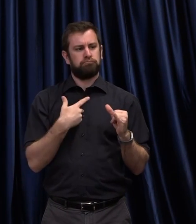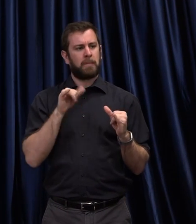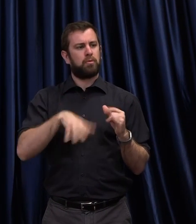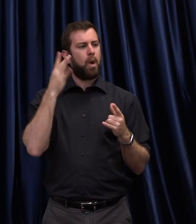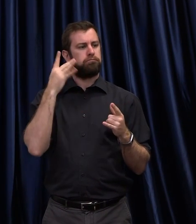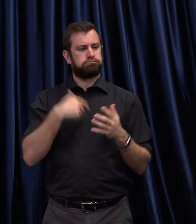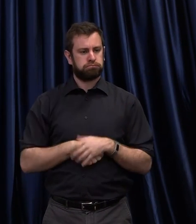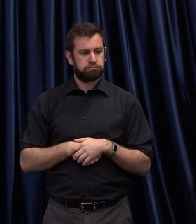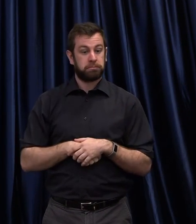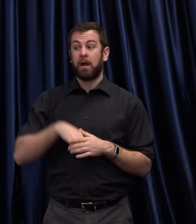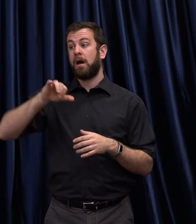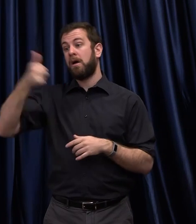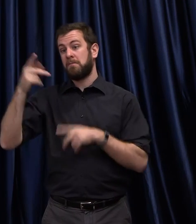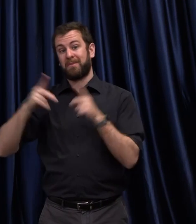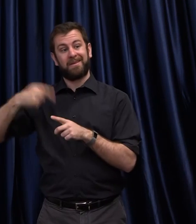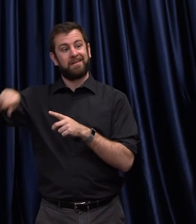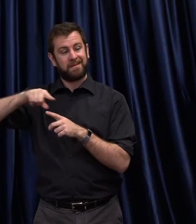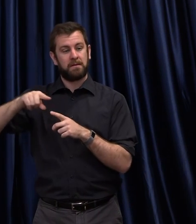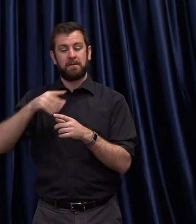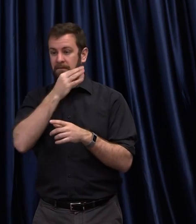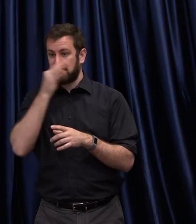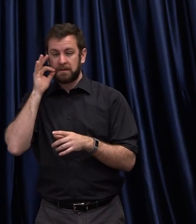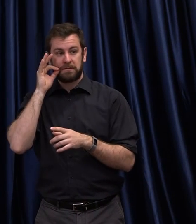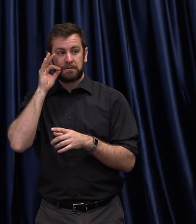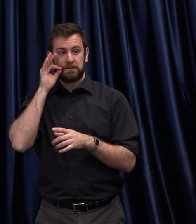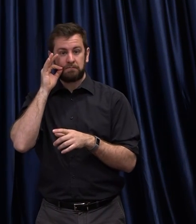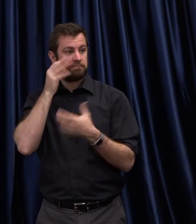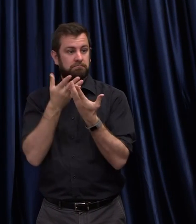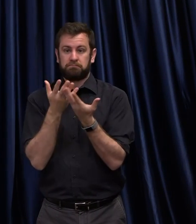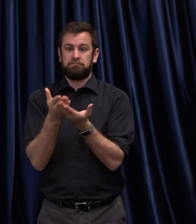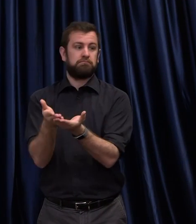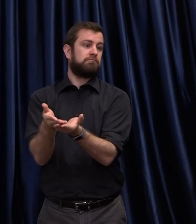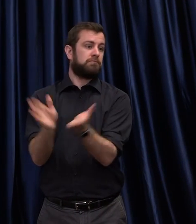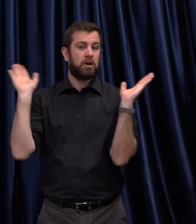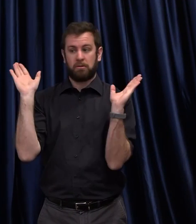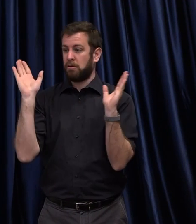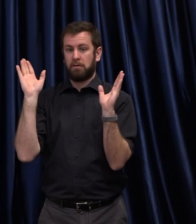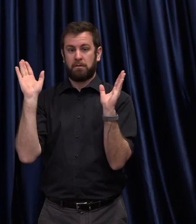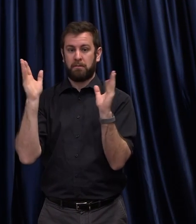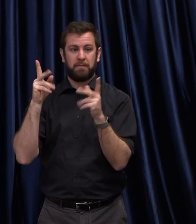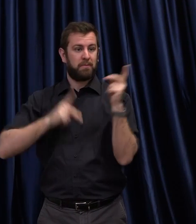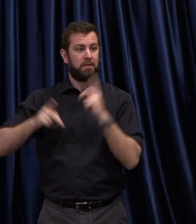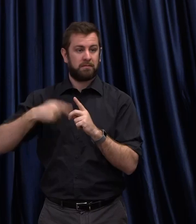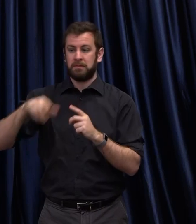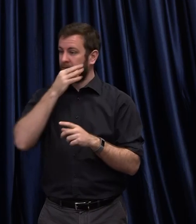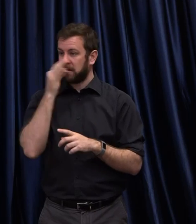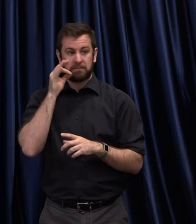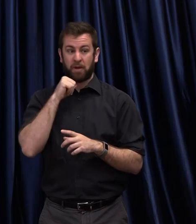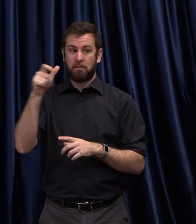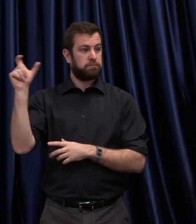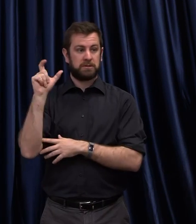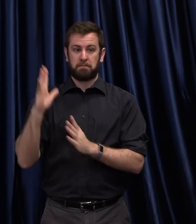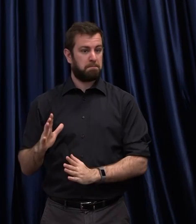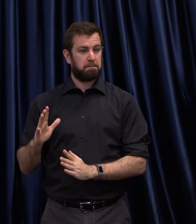who are fasting in the general population, There are people who are fasting who are not